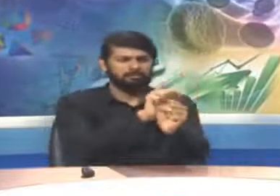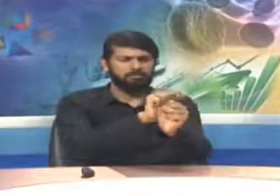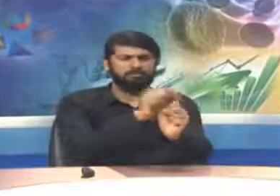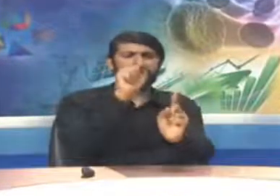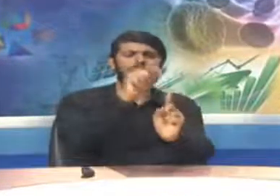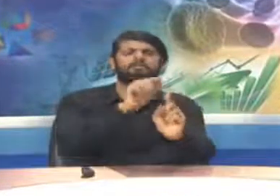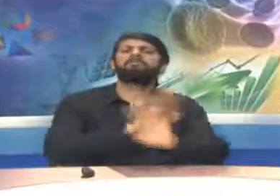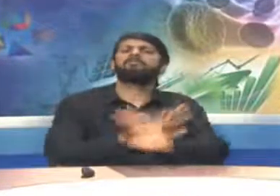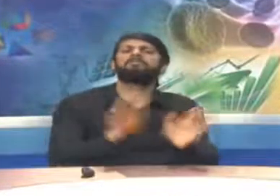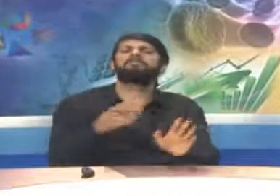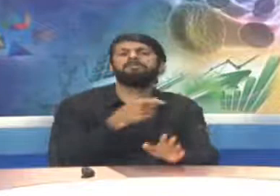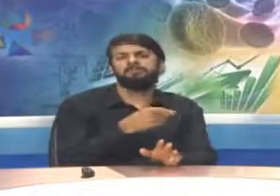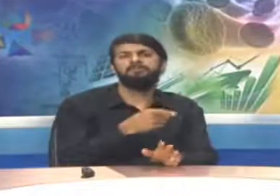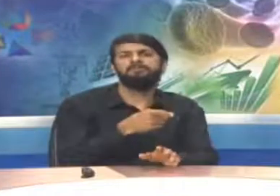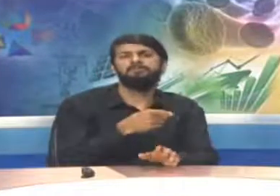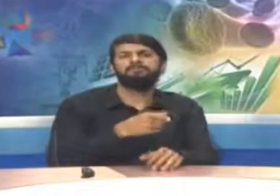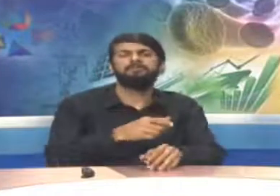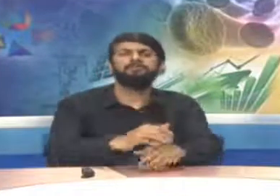They all are employees.